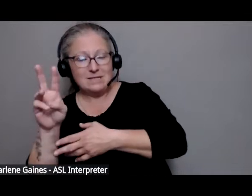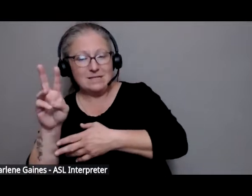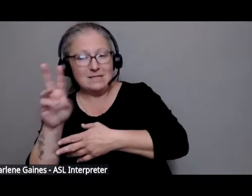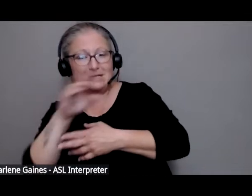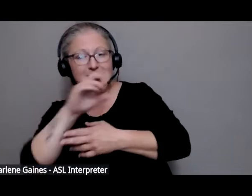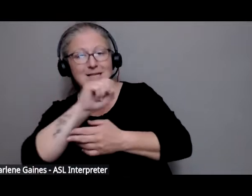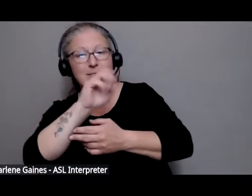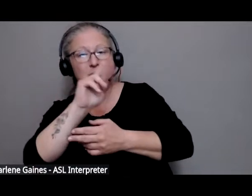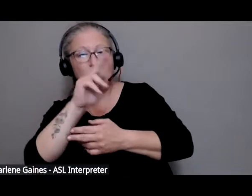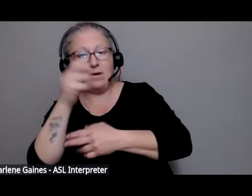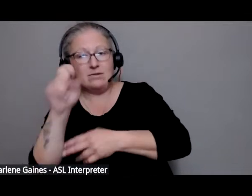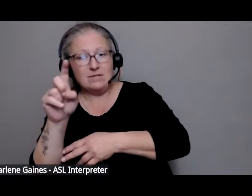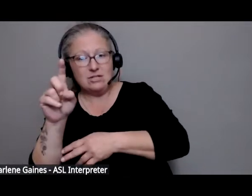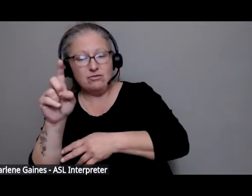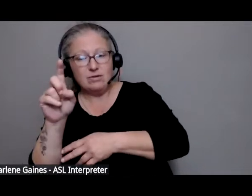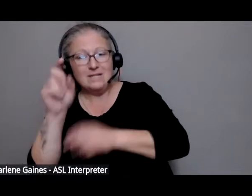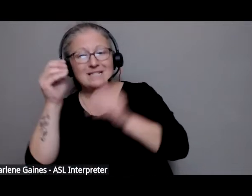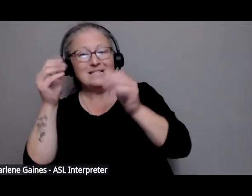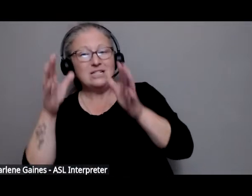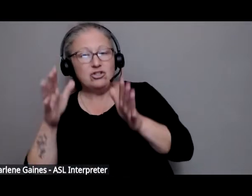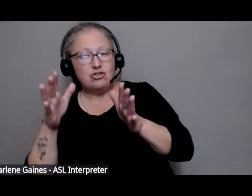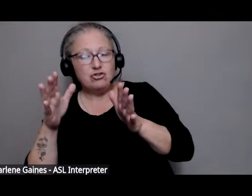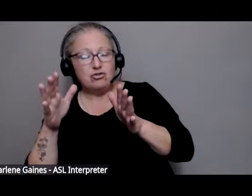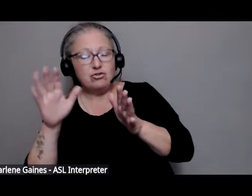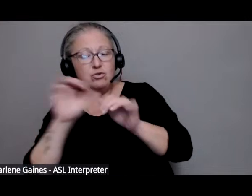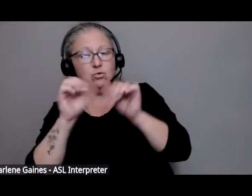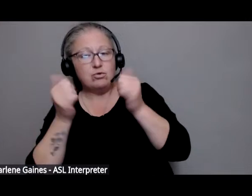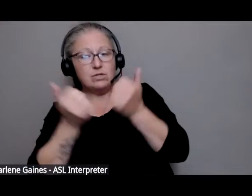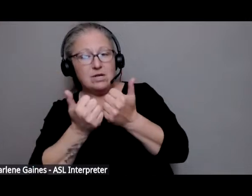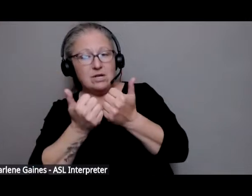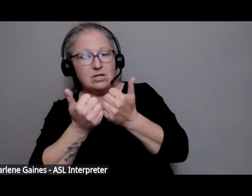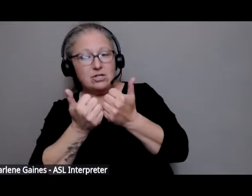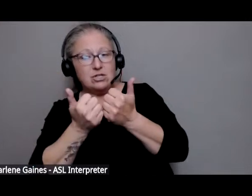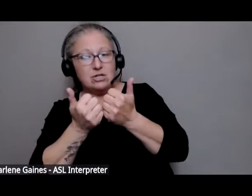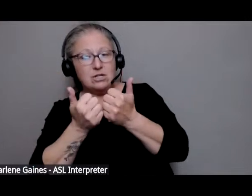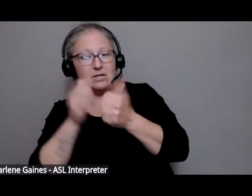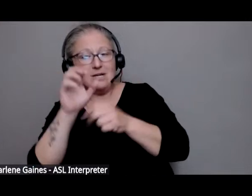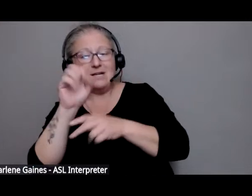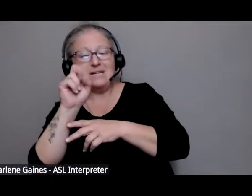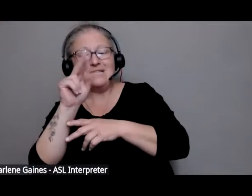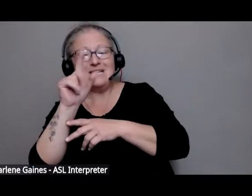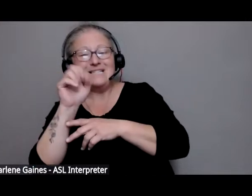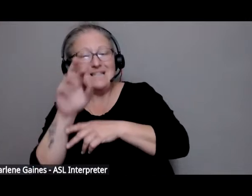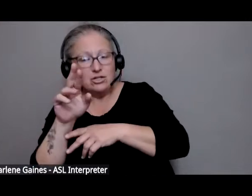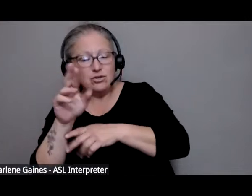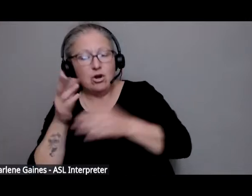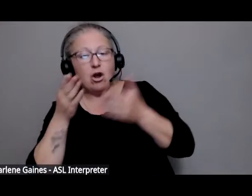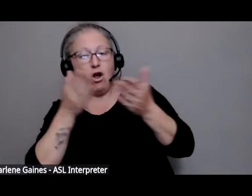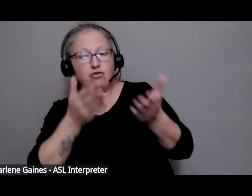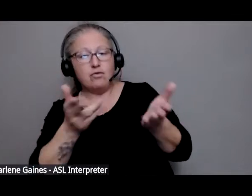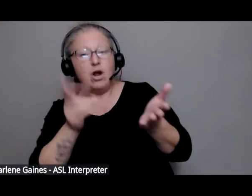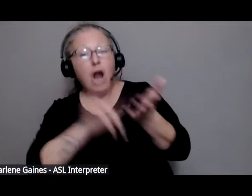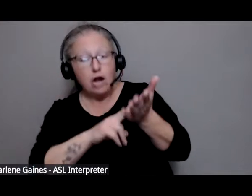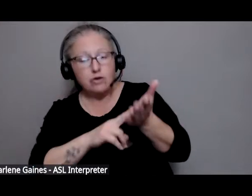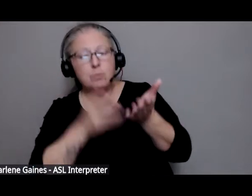Mateo Union High School District Teachers Association successor contract proposal